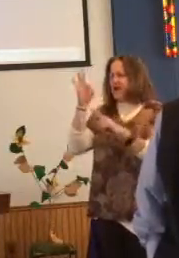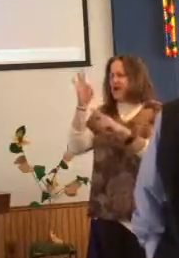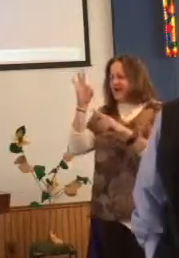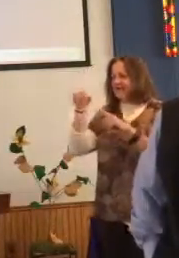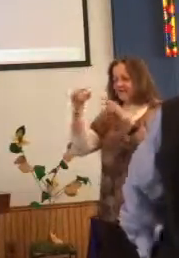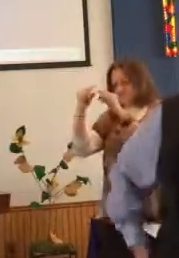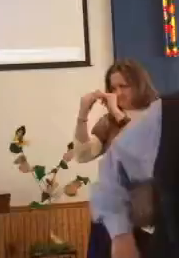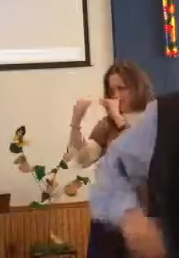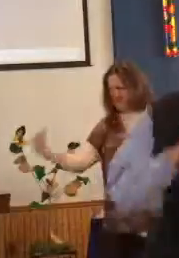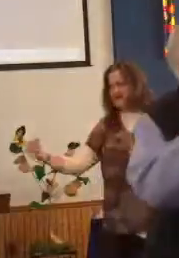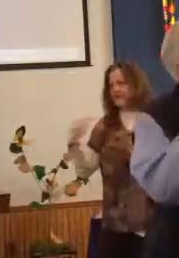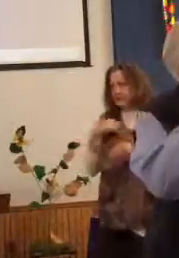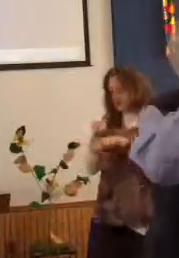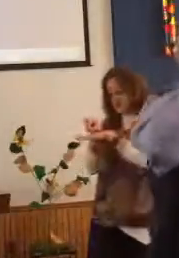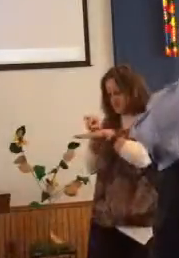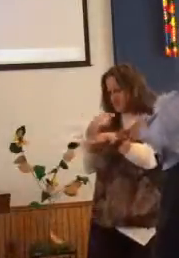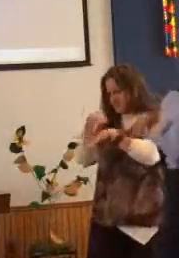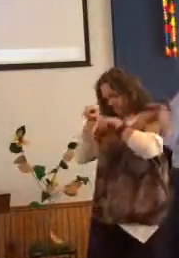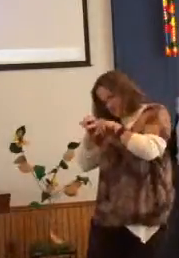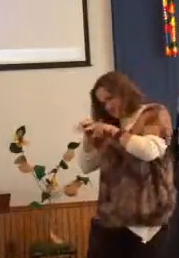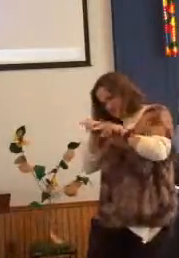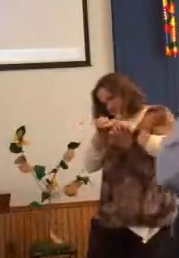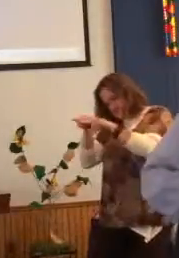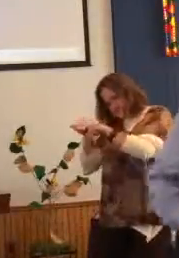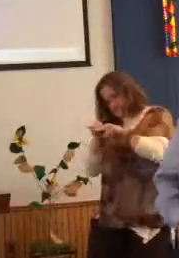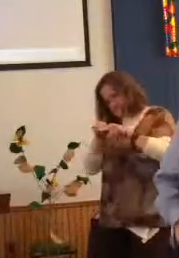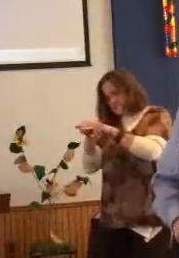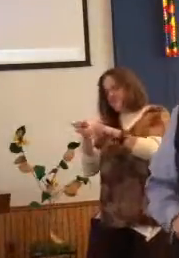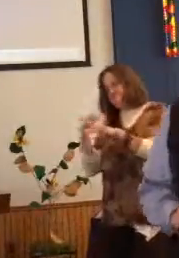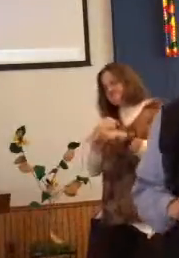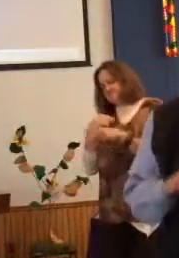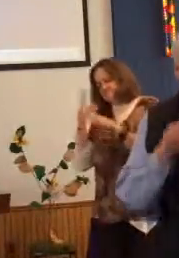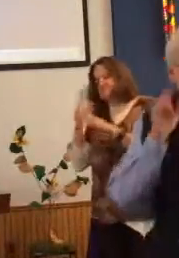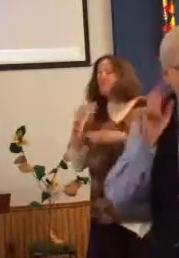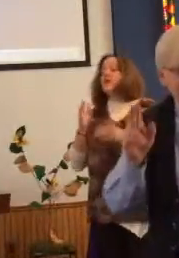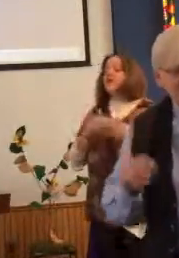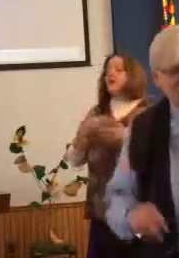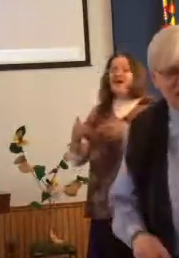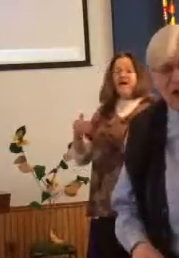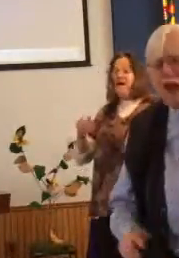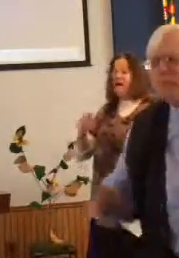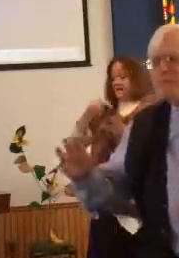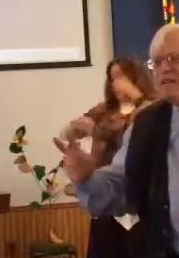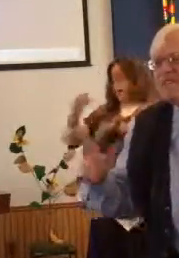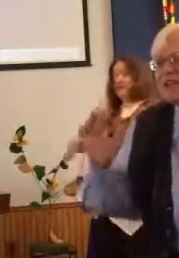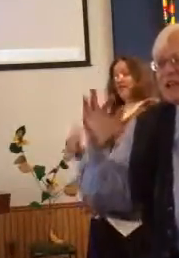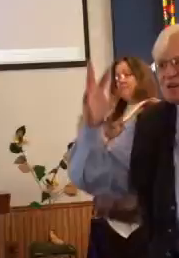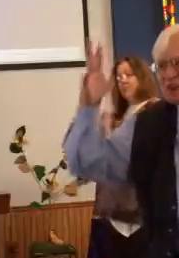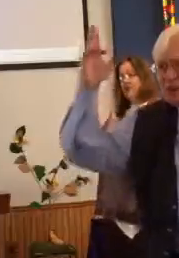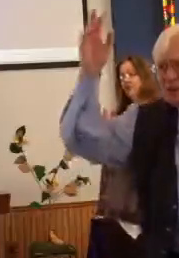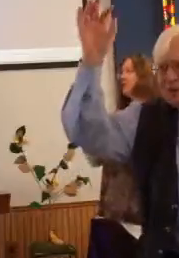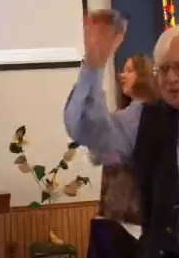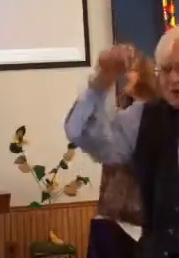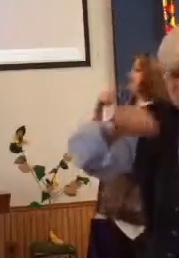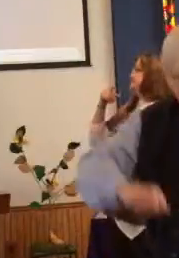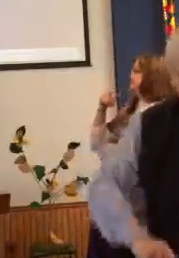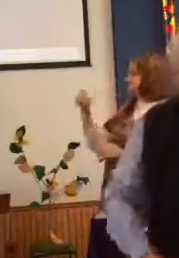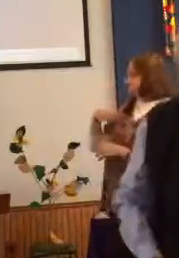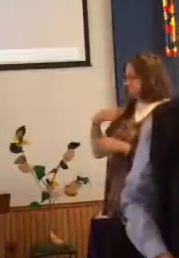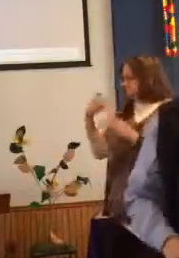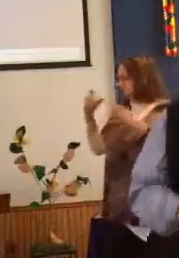is interesting. Okay. Our friend Stripe set out to climb the caterpillar